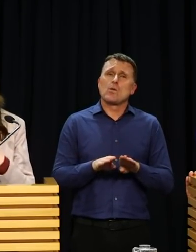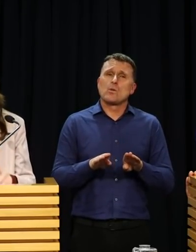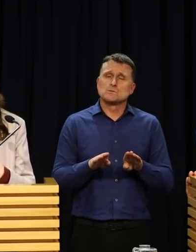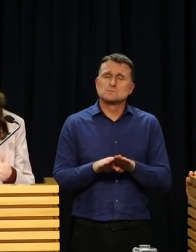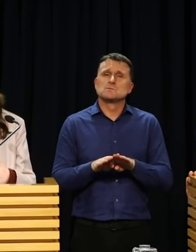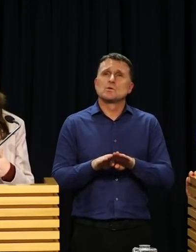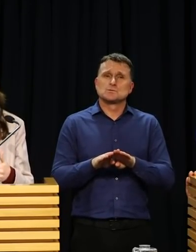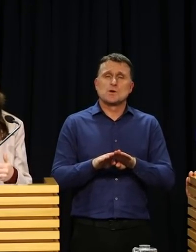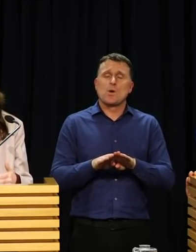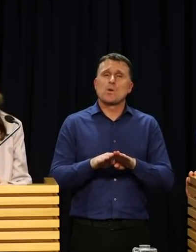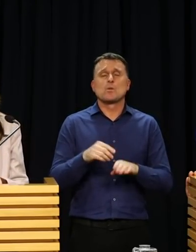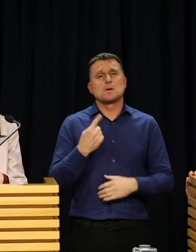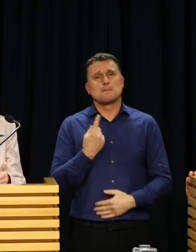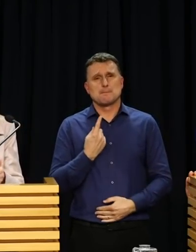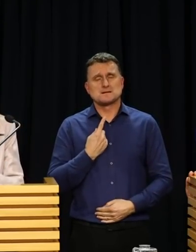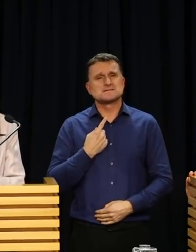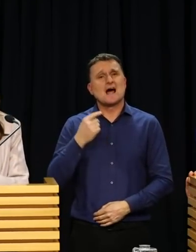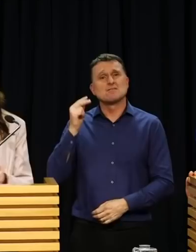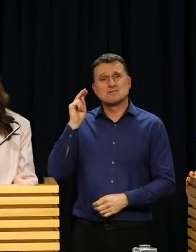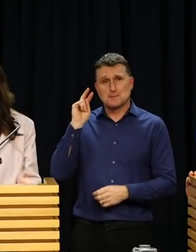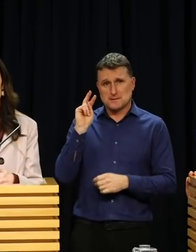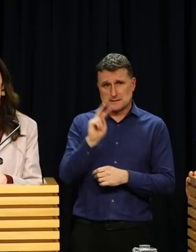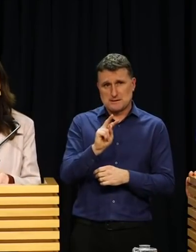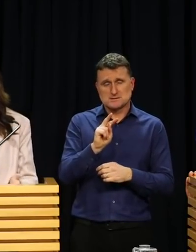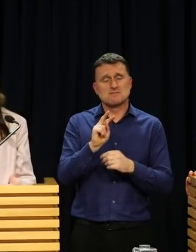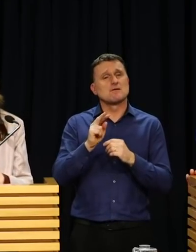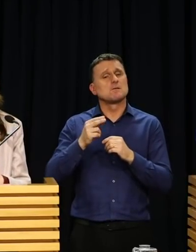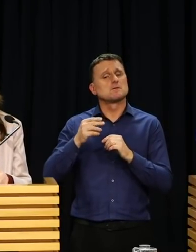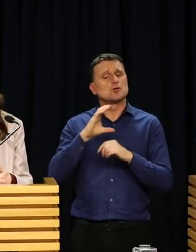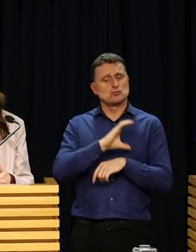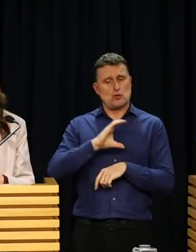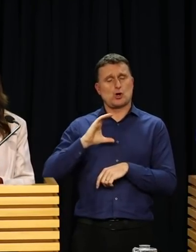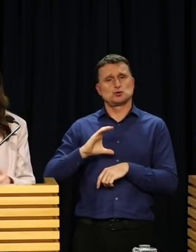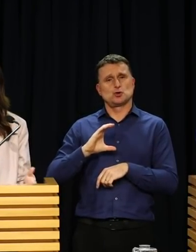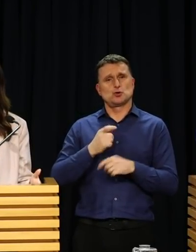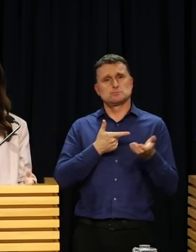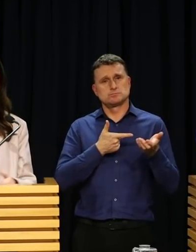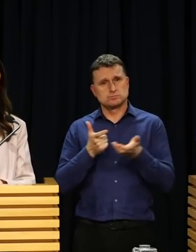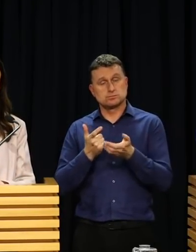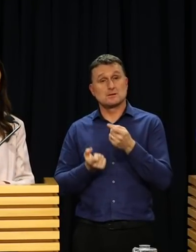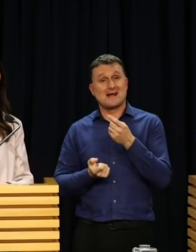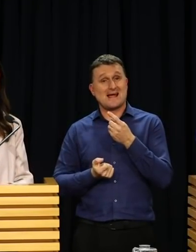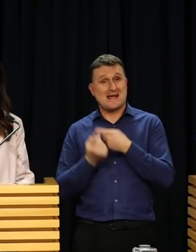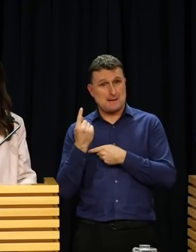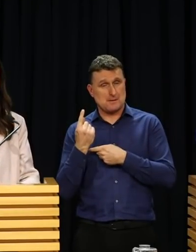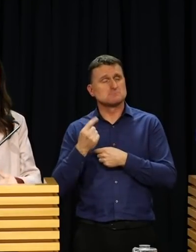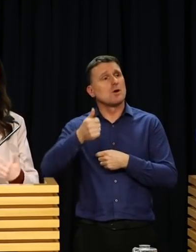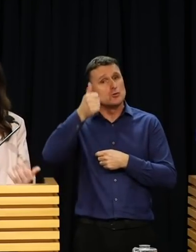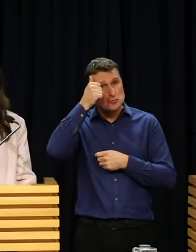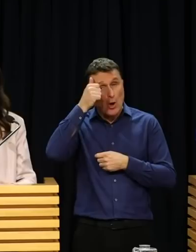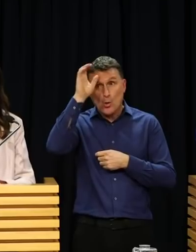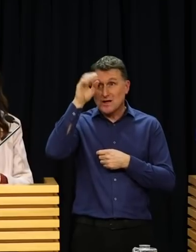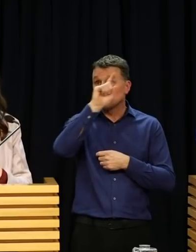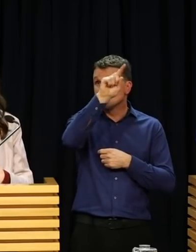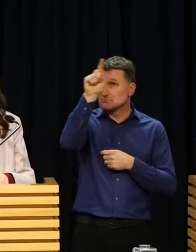The other really noticeable thing from my perspective has been since Christchurch, you can always make an assumption that those countries who have had this experience will